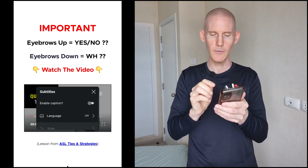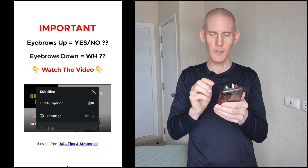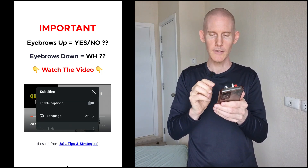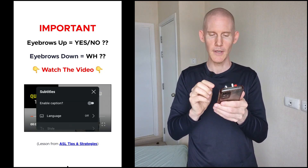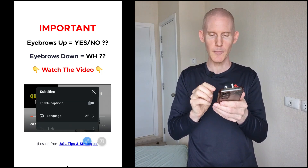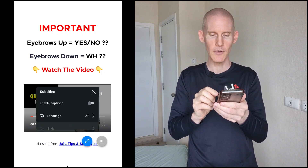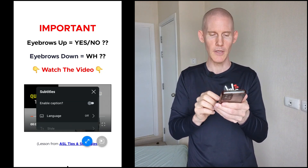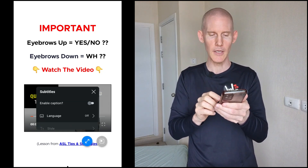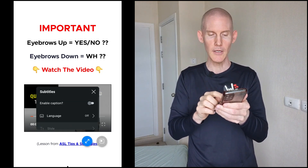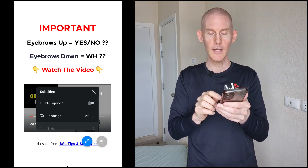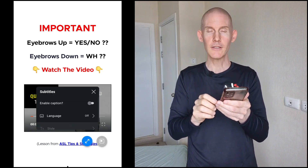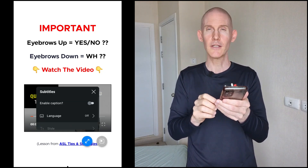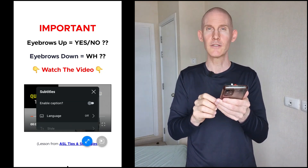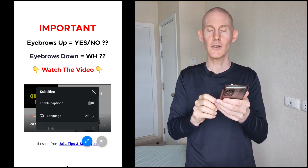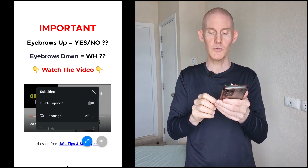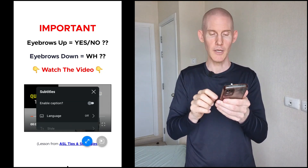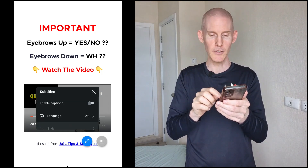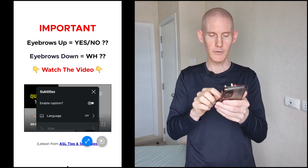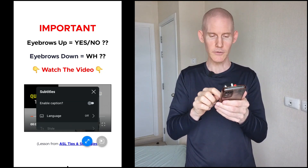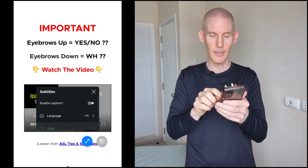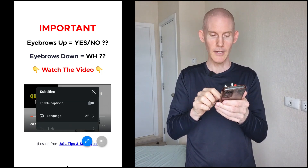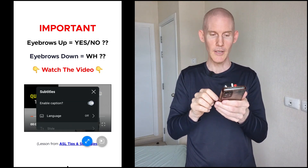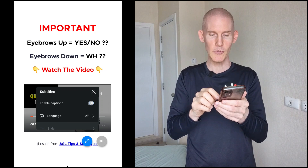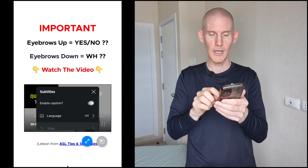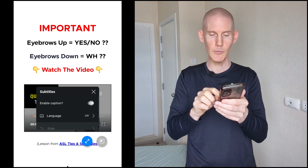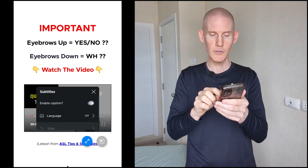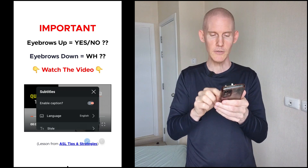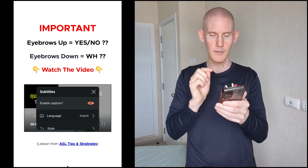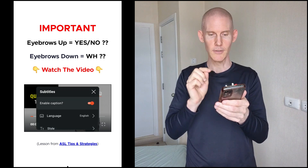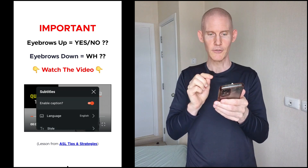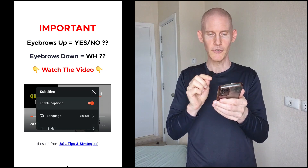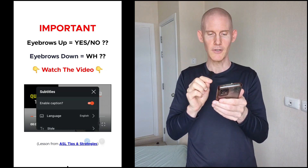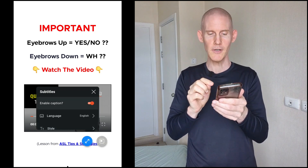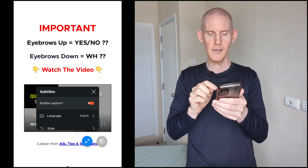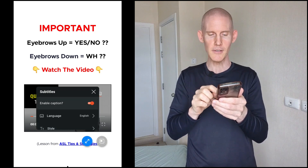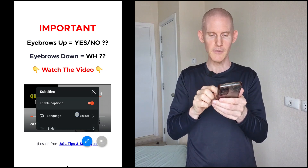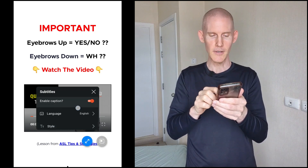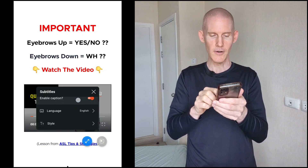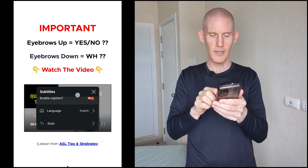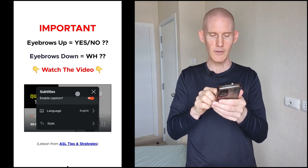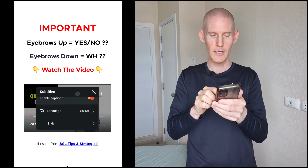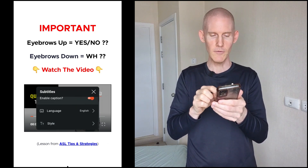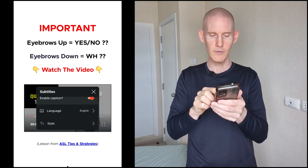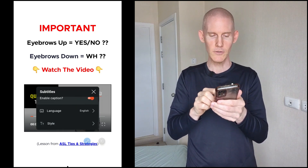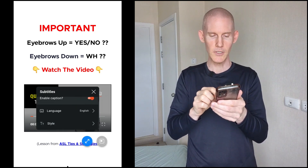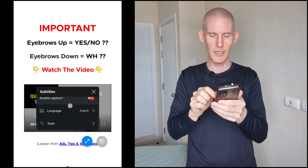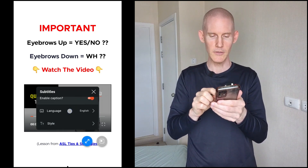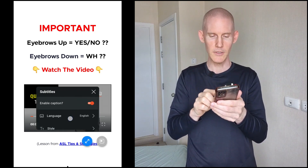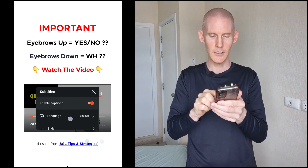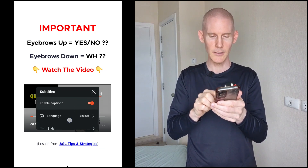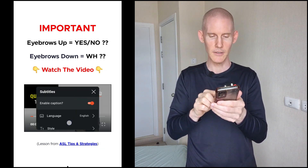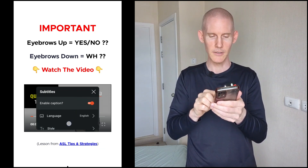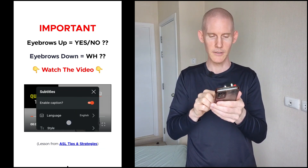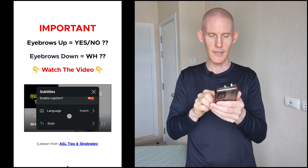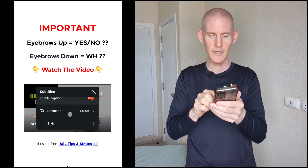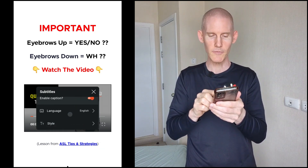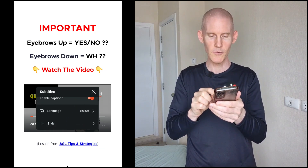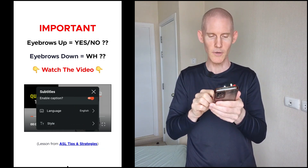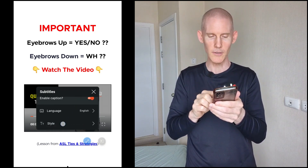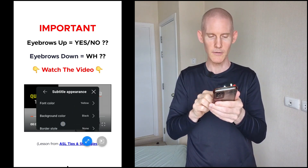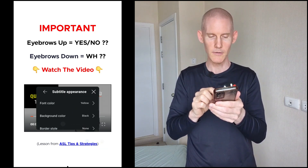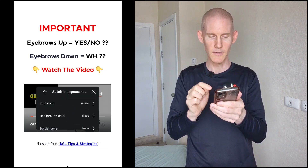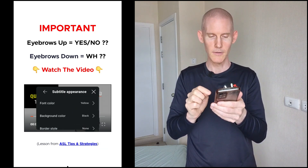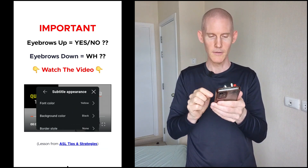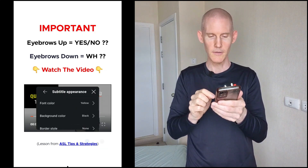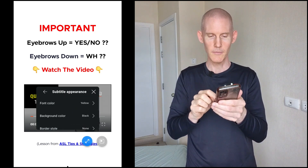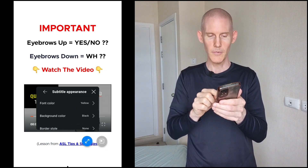square thing, we're going to tap on that. It says subtitles, enable caption, turn it on. All right, you can even change the style if you